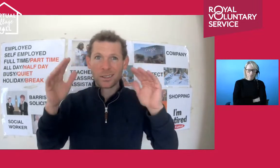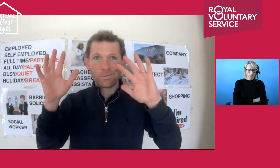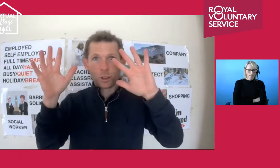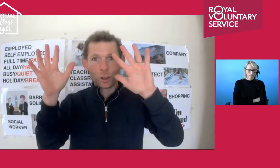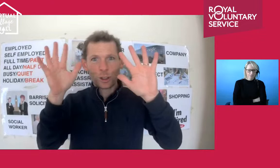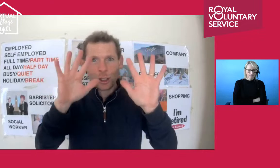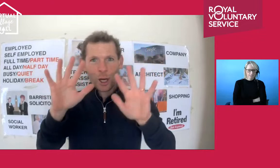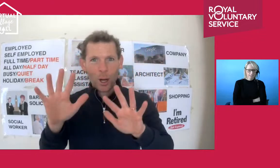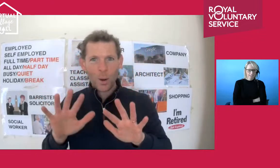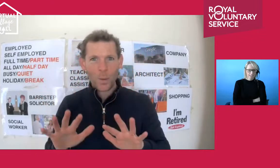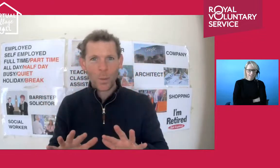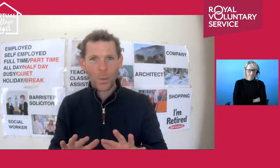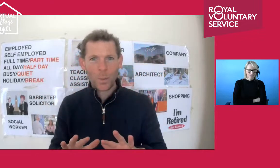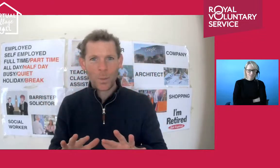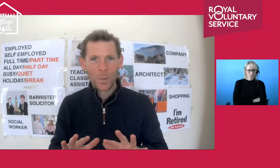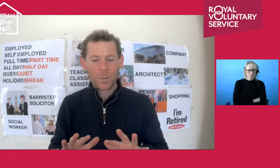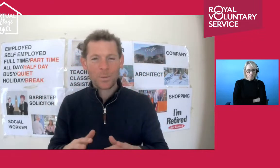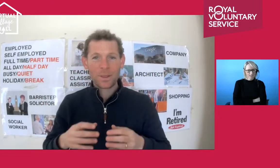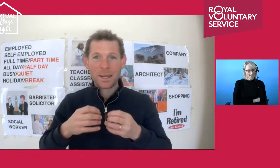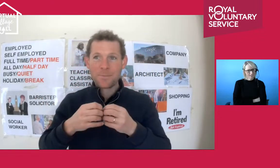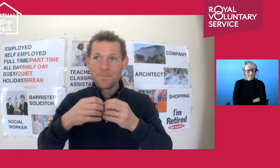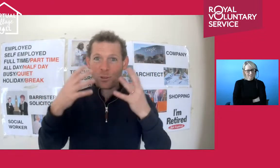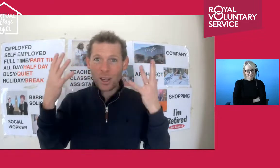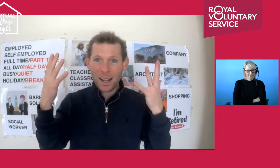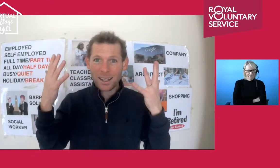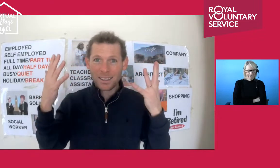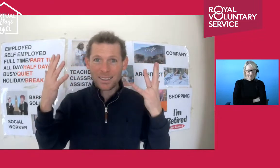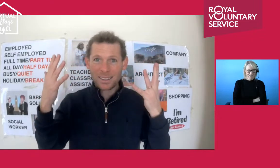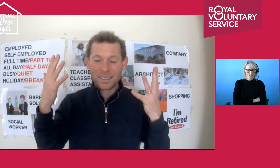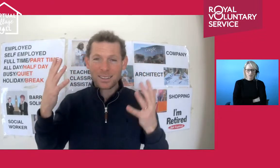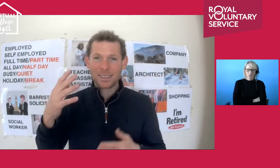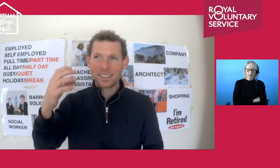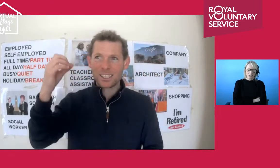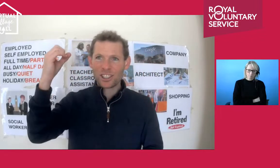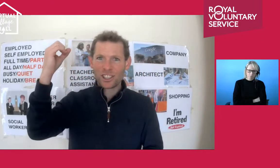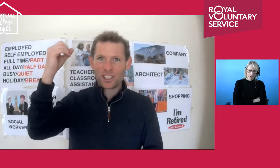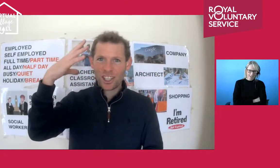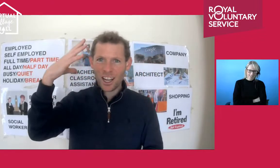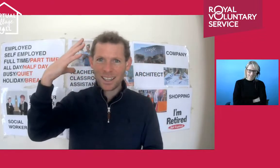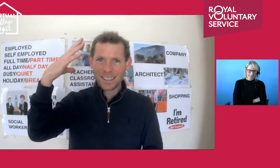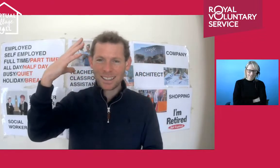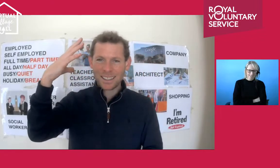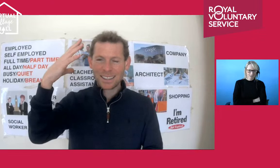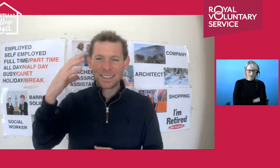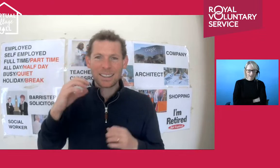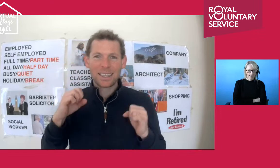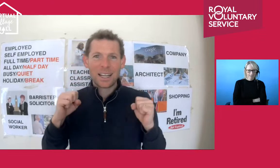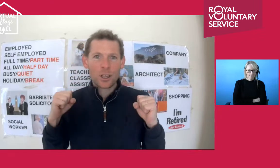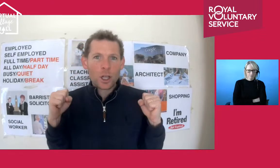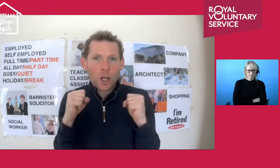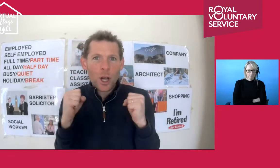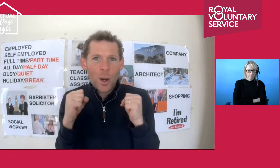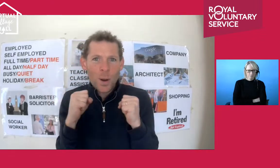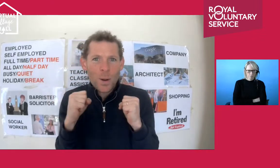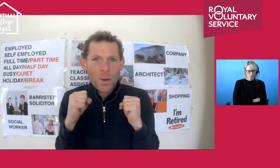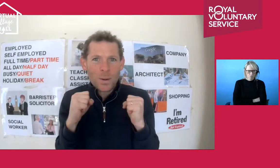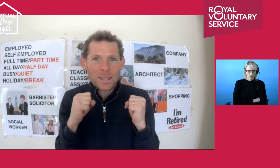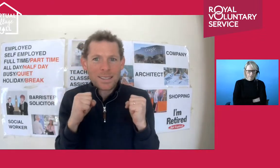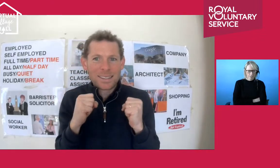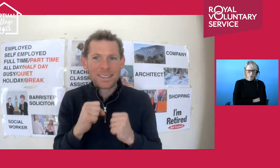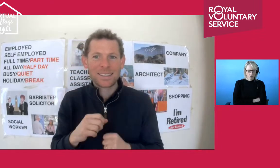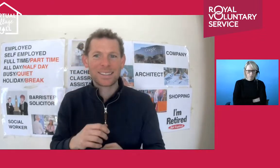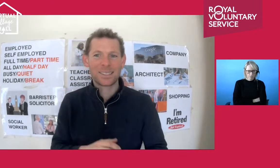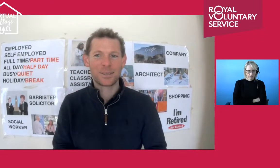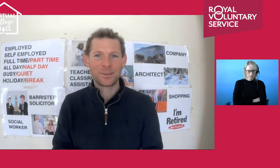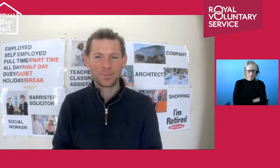Today, the weather is snowing. Snowy and bright and sunny, but